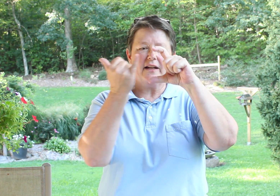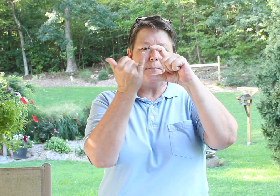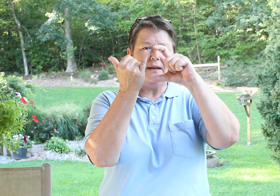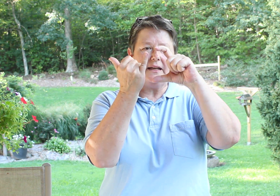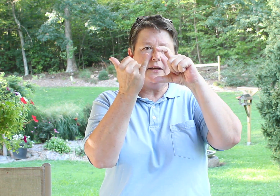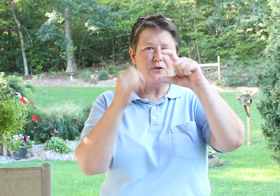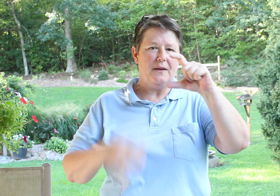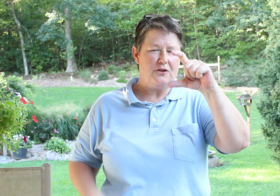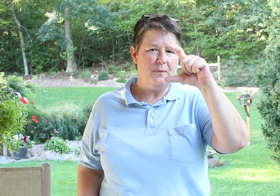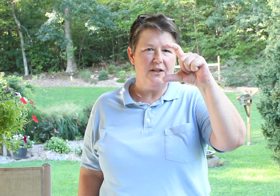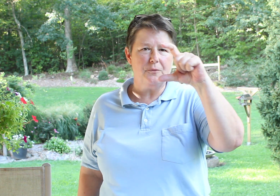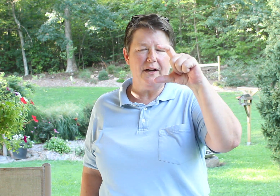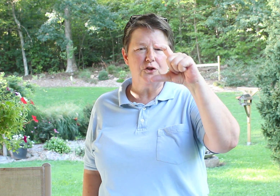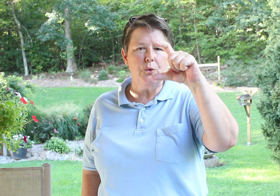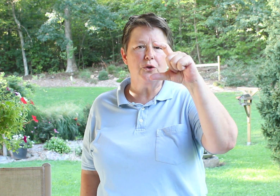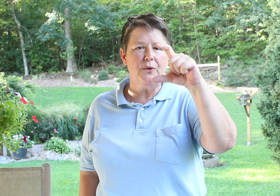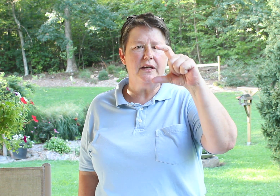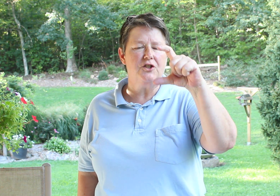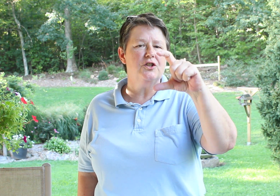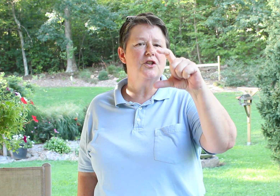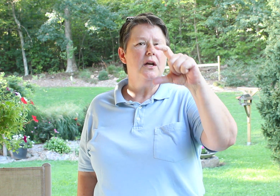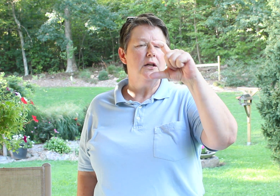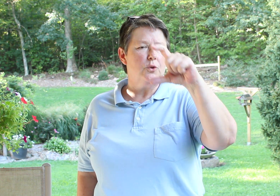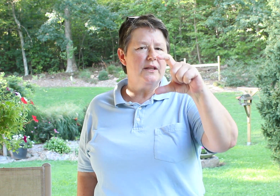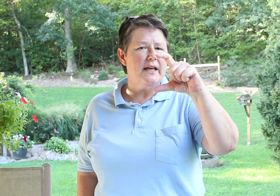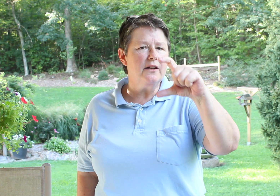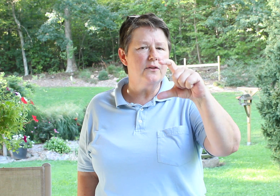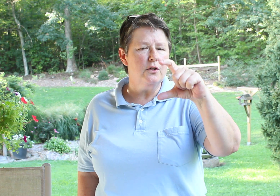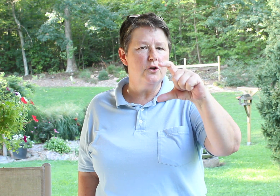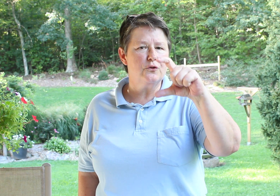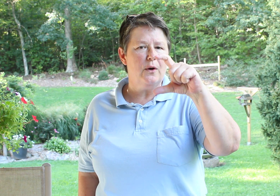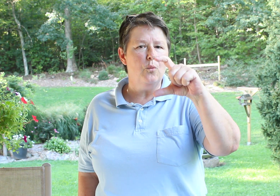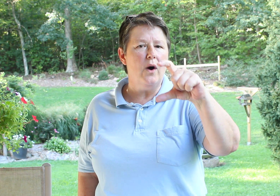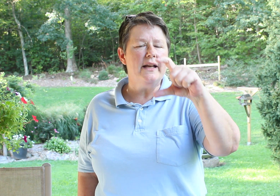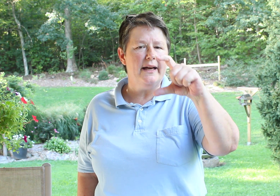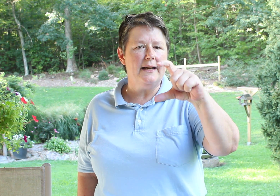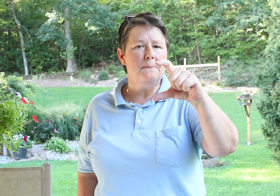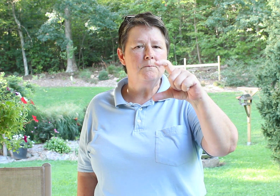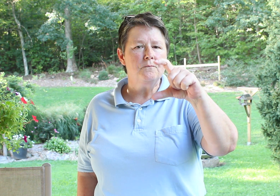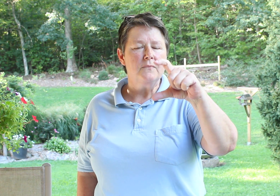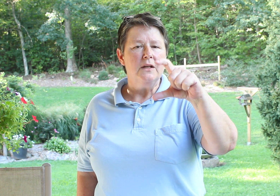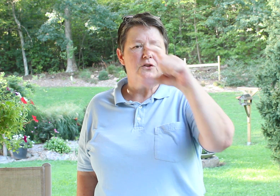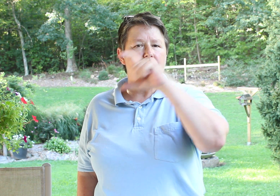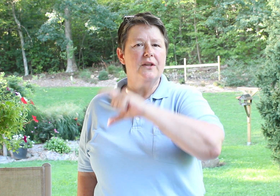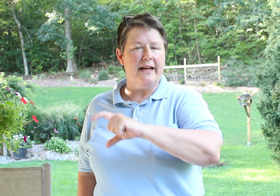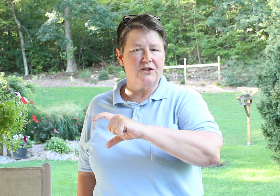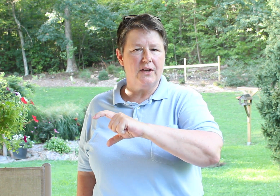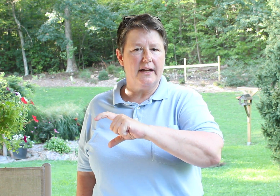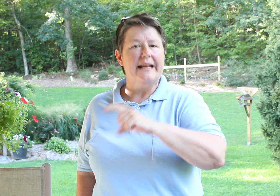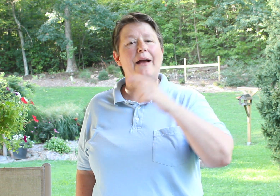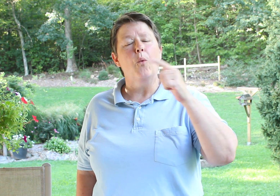like a pinky space, but it's about 2 or 3 inches between the end of the notes from one heading to the next heading.